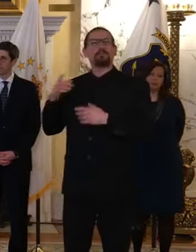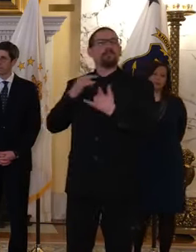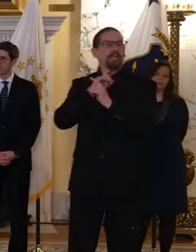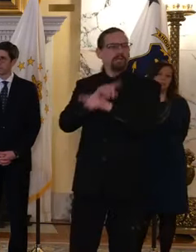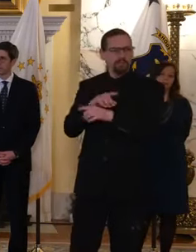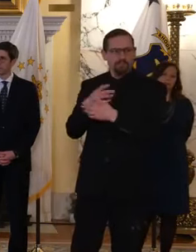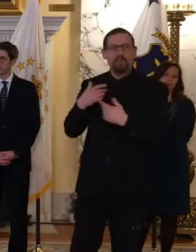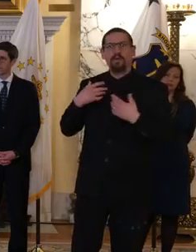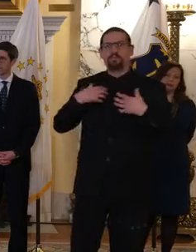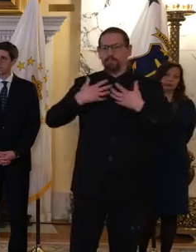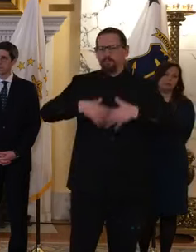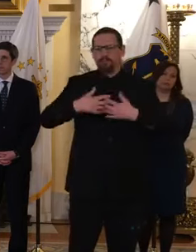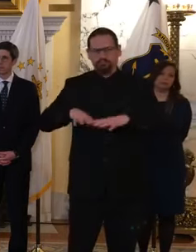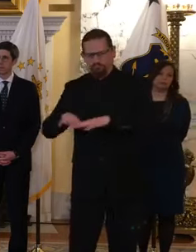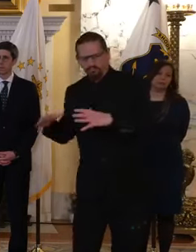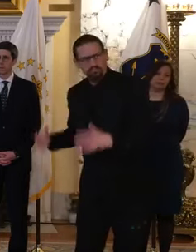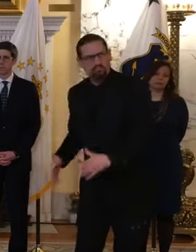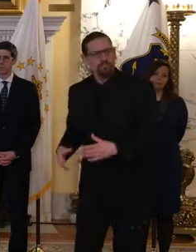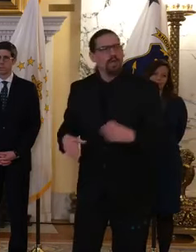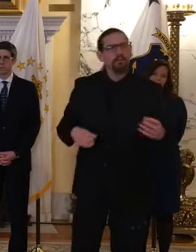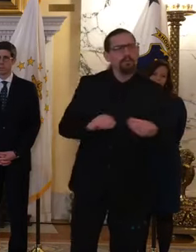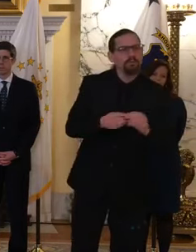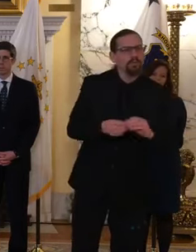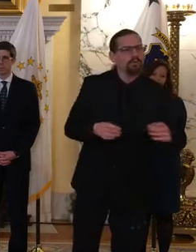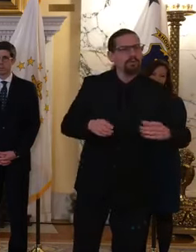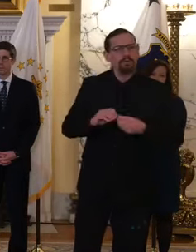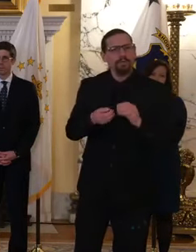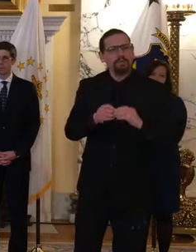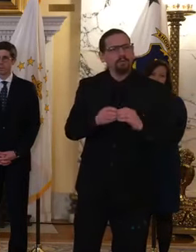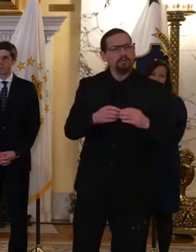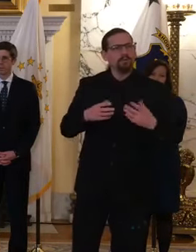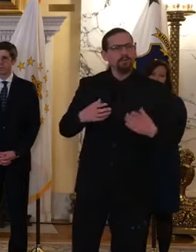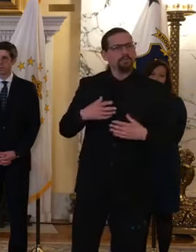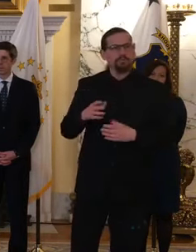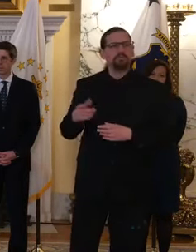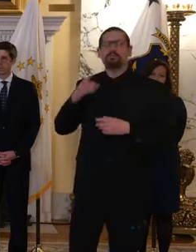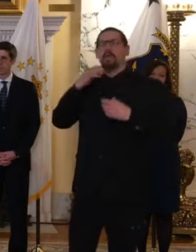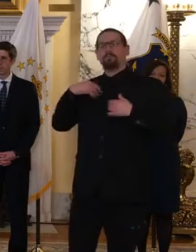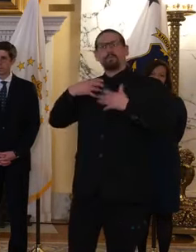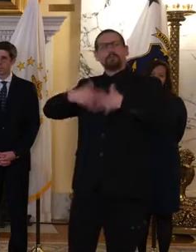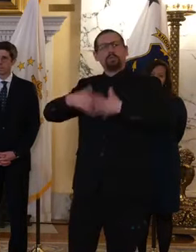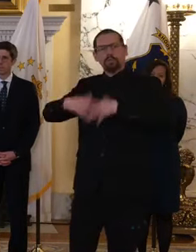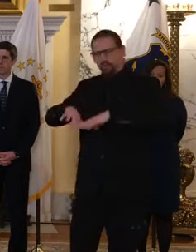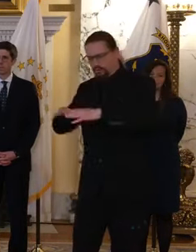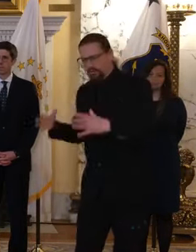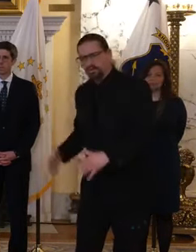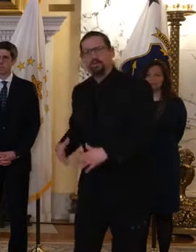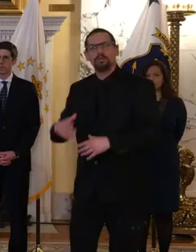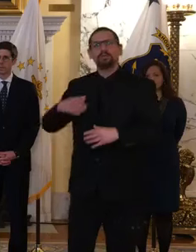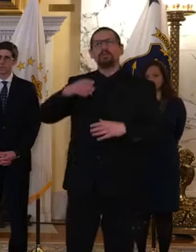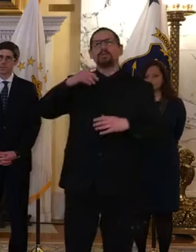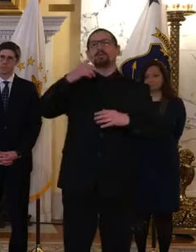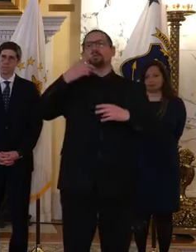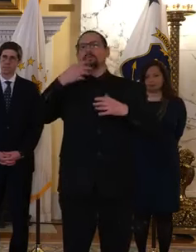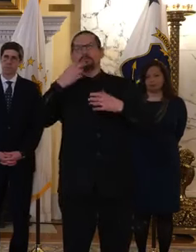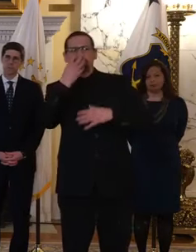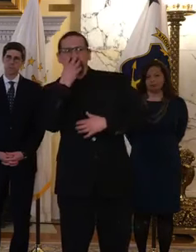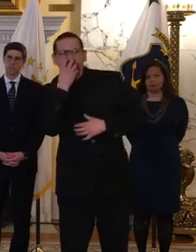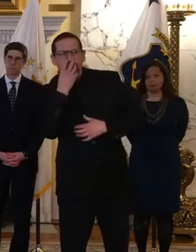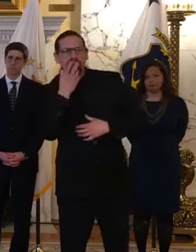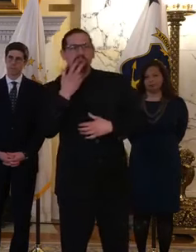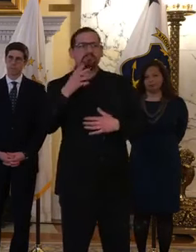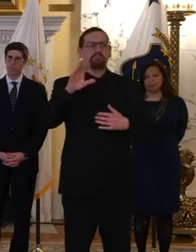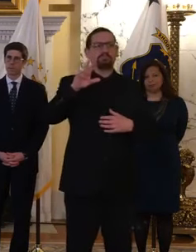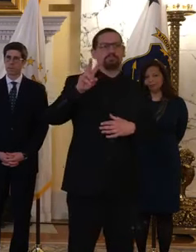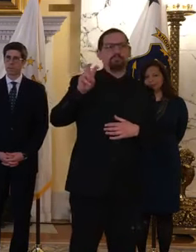ventilators available. We are working very hard to get closer to an additional 600 ventilators to